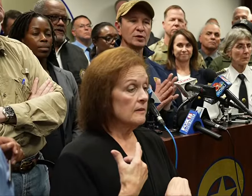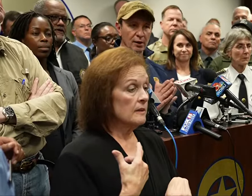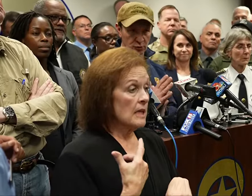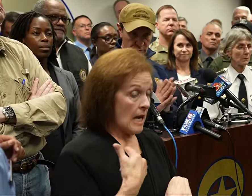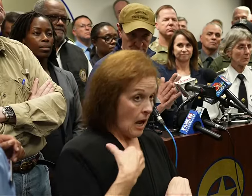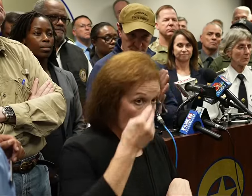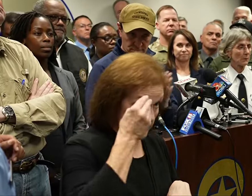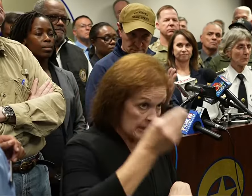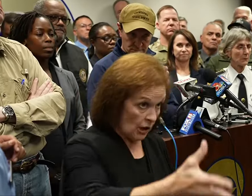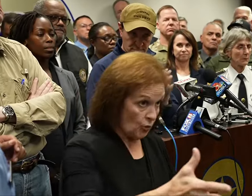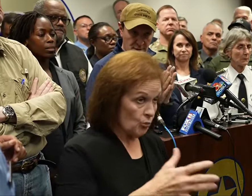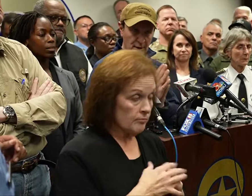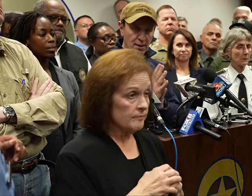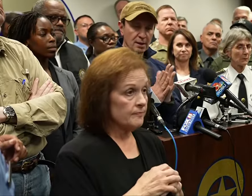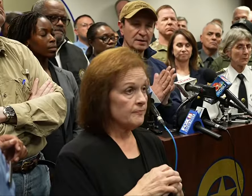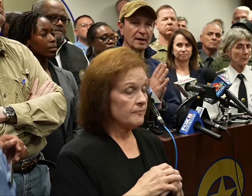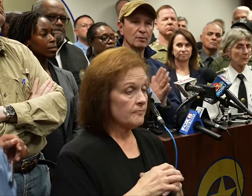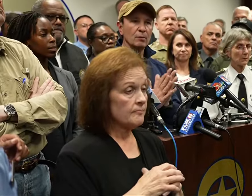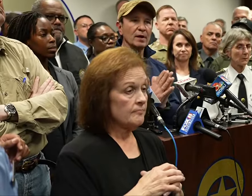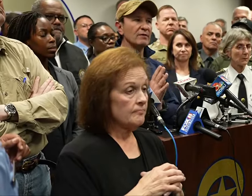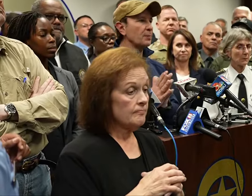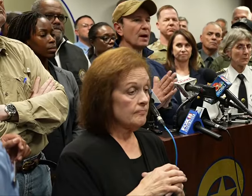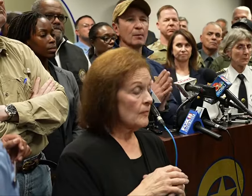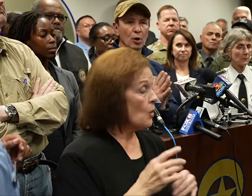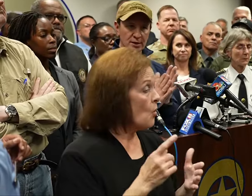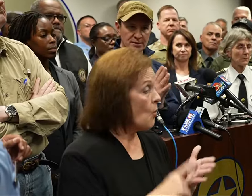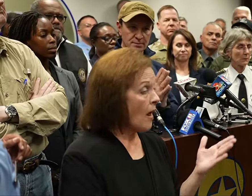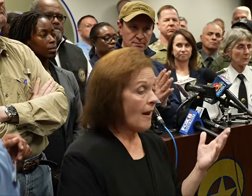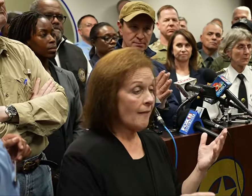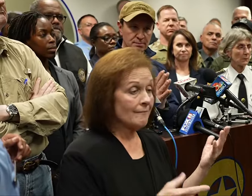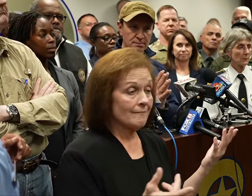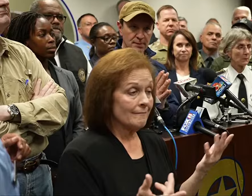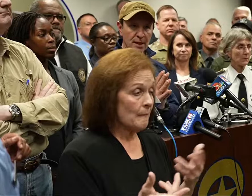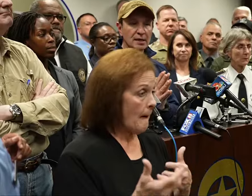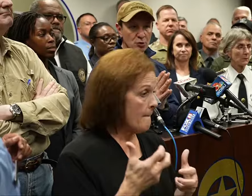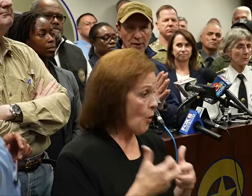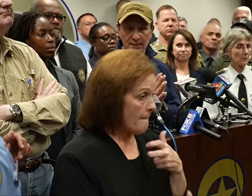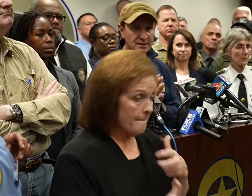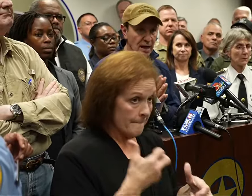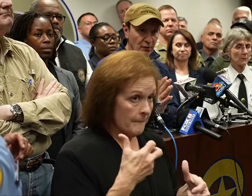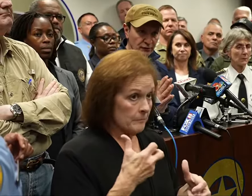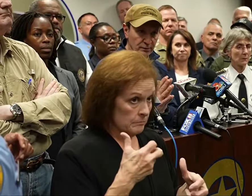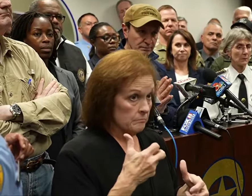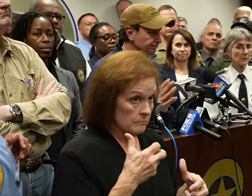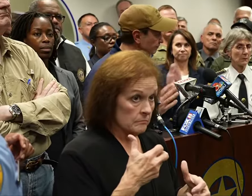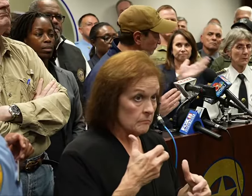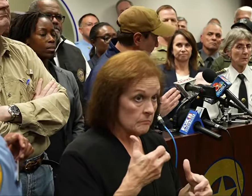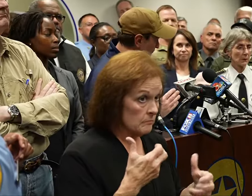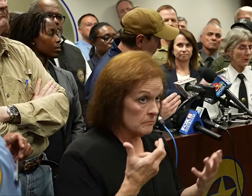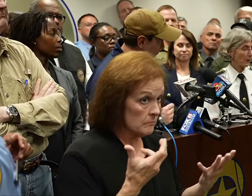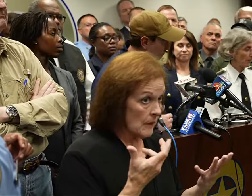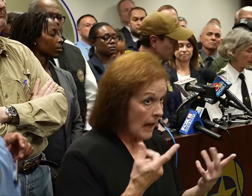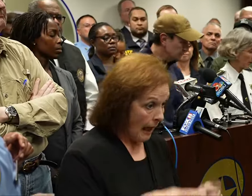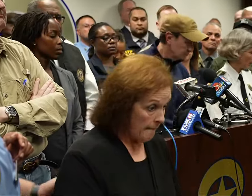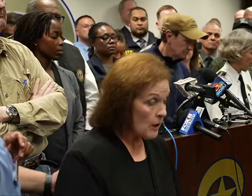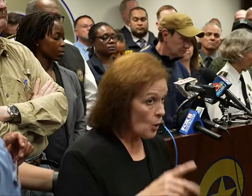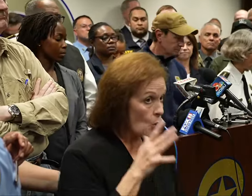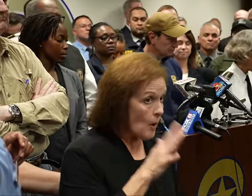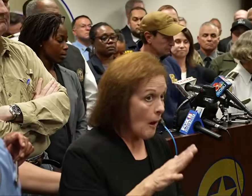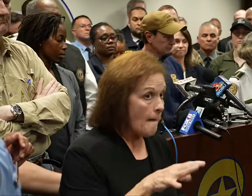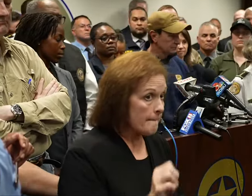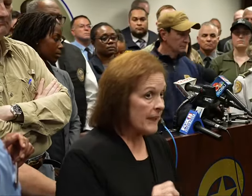I will tell you that whatever the problem was is going to be solved. Thank you,